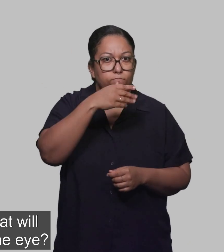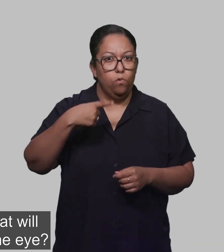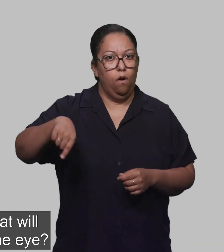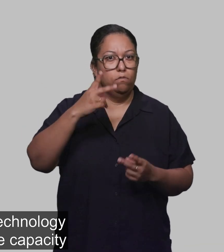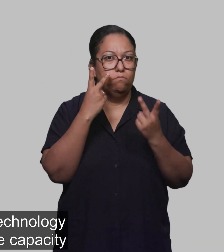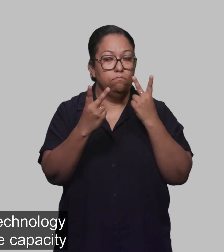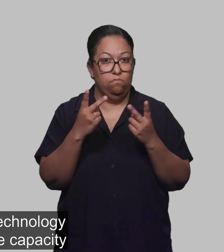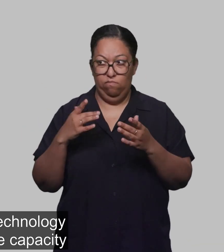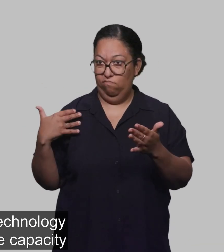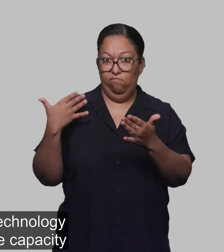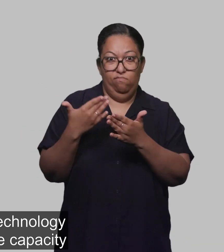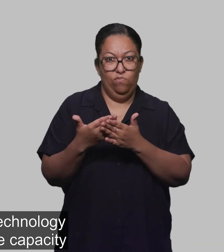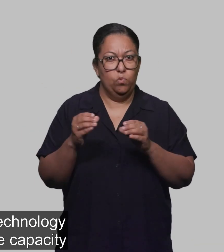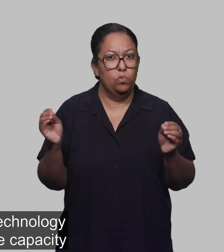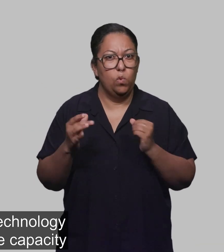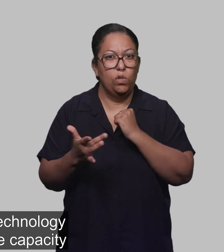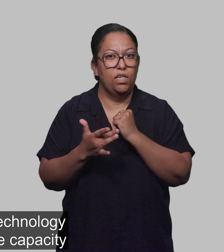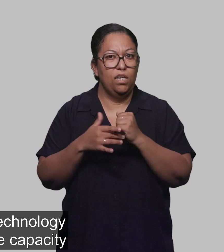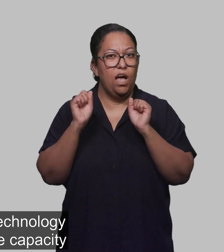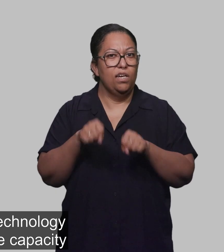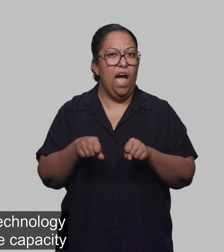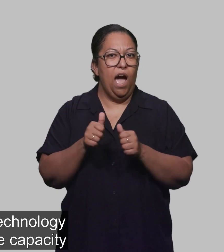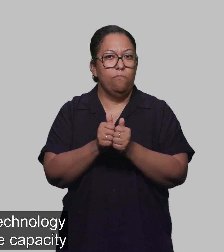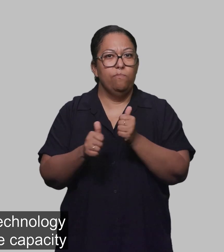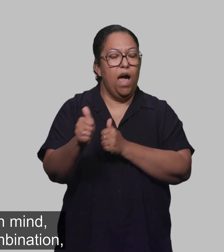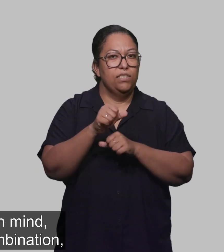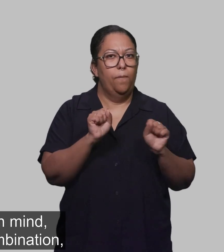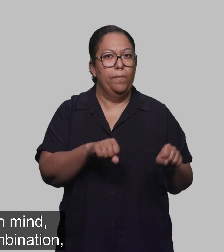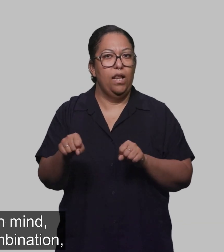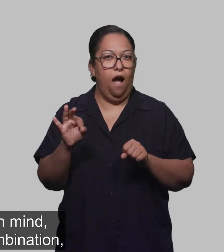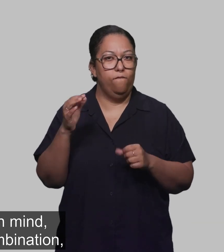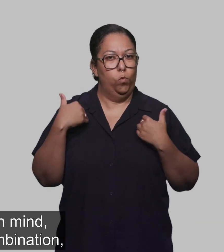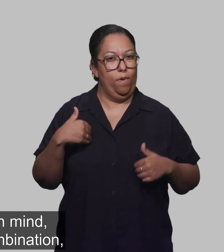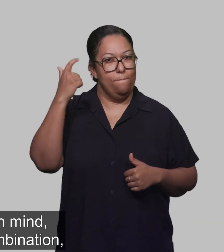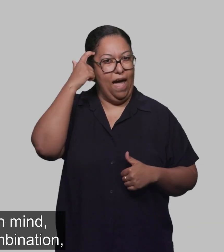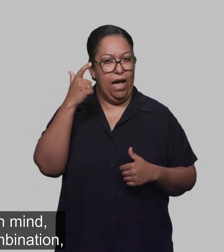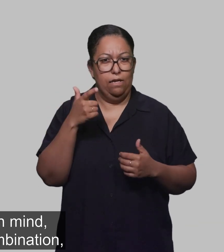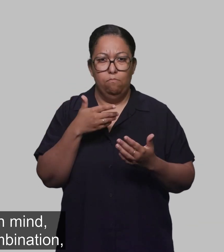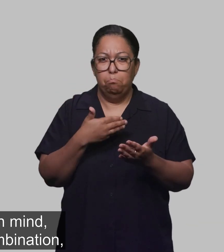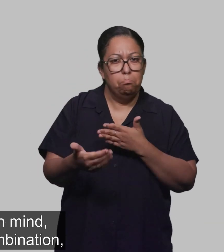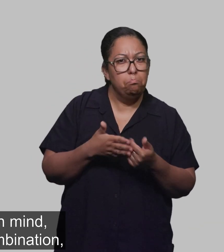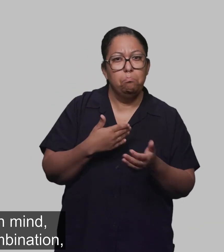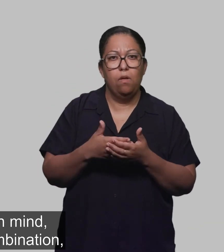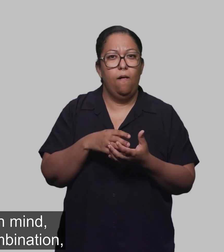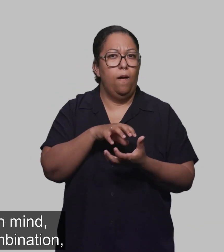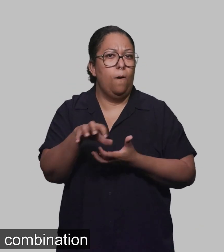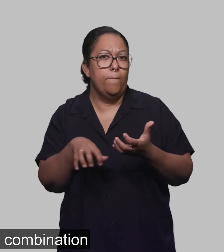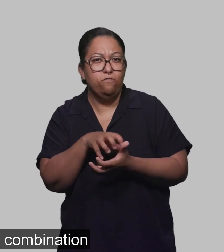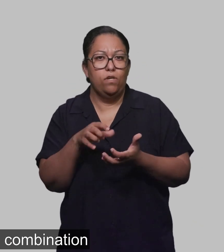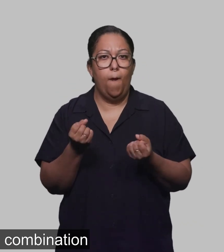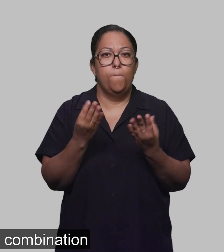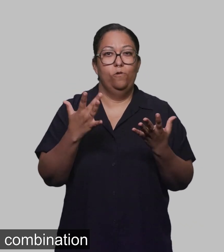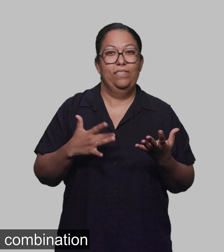the eye? Until now, no technology can surpass the capacity of the human mind, neither the combination,